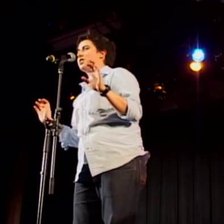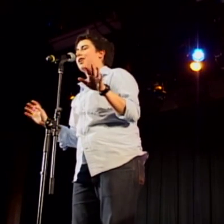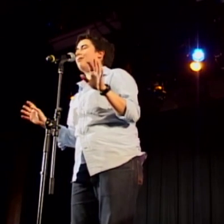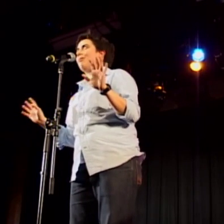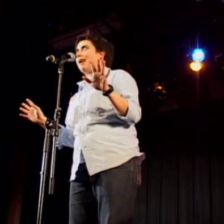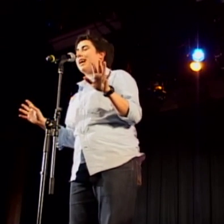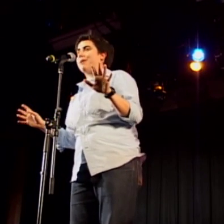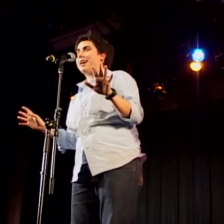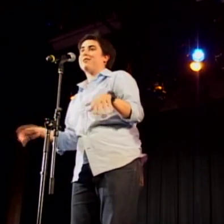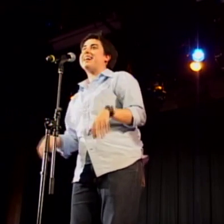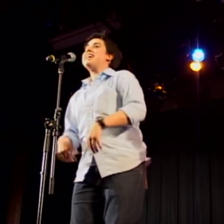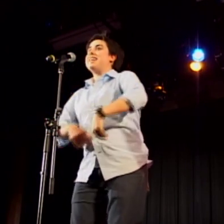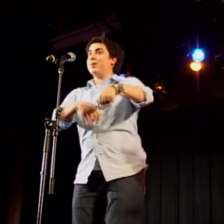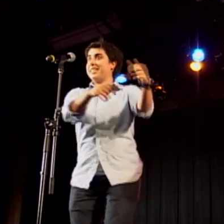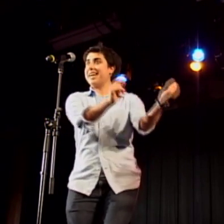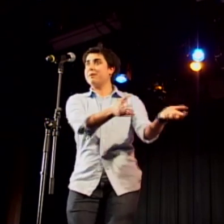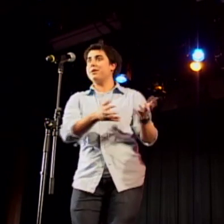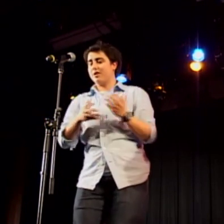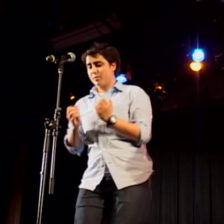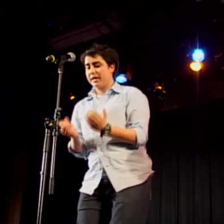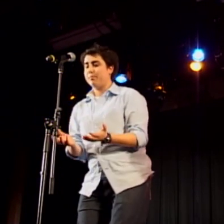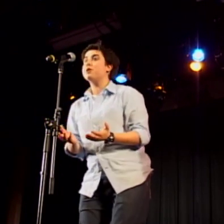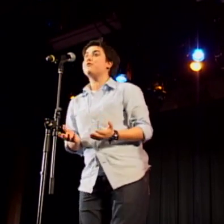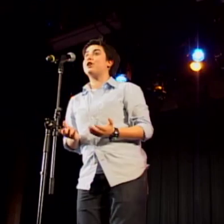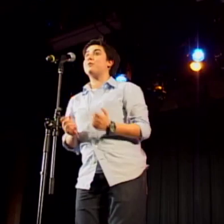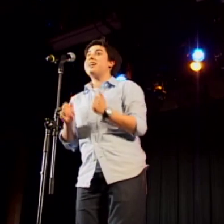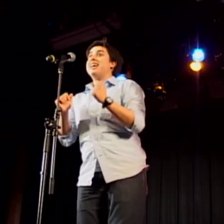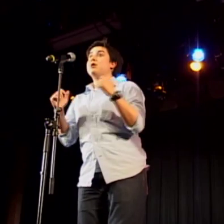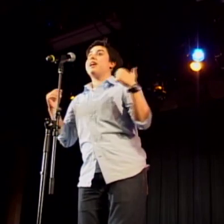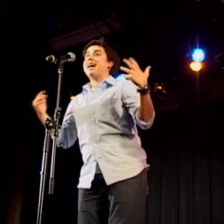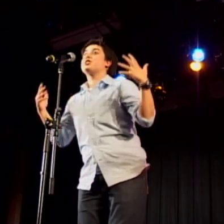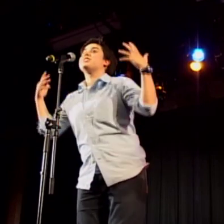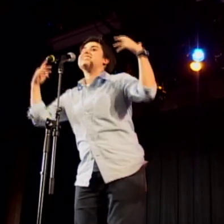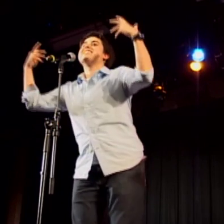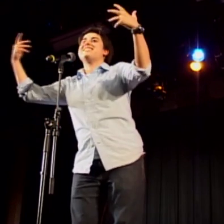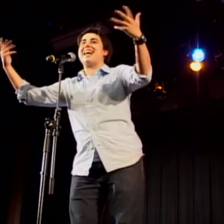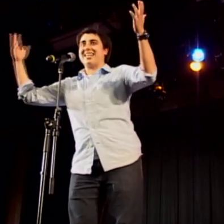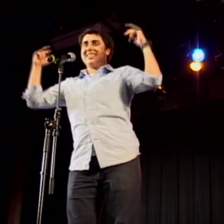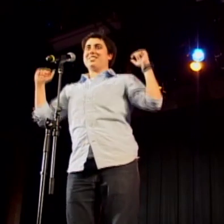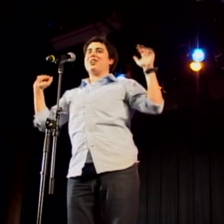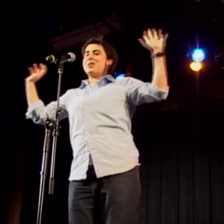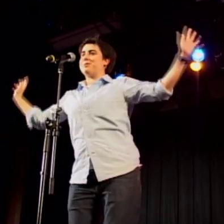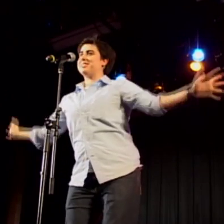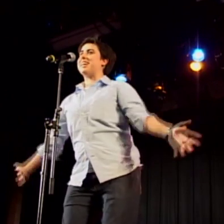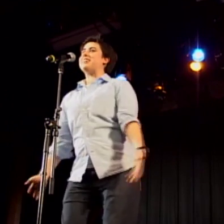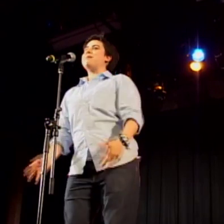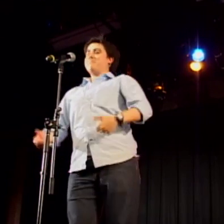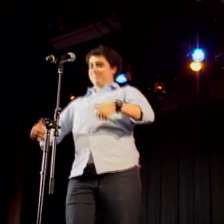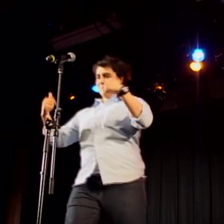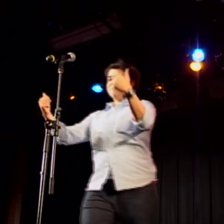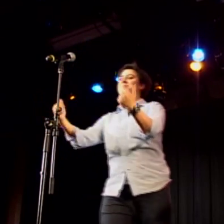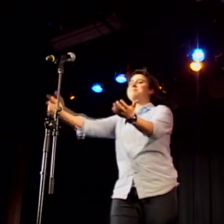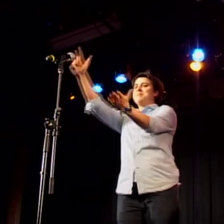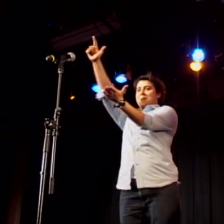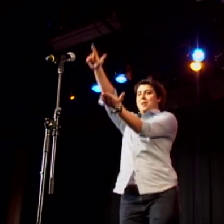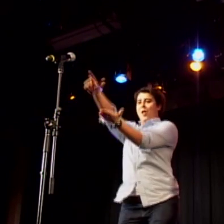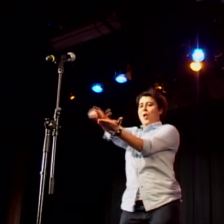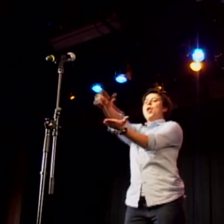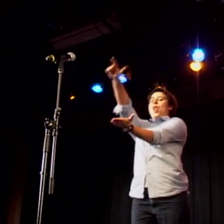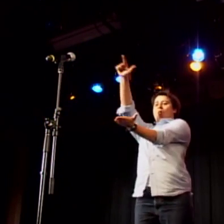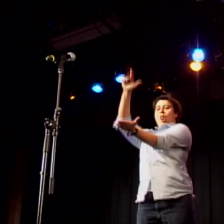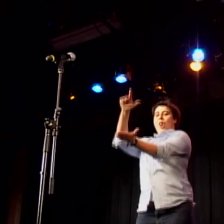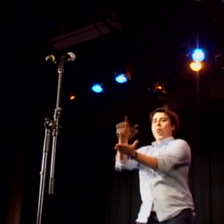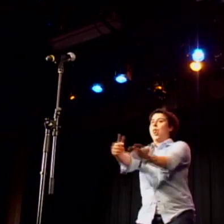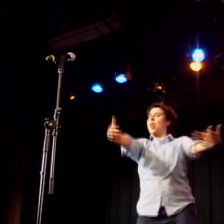just sign it into law. Okay, he would take the bill and it would get put in front of him, and he would actually sign it into law. He would stand up.